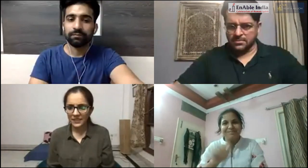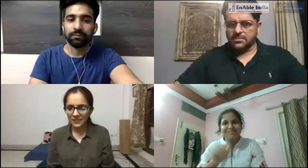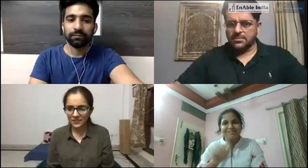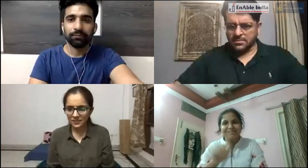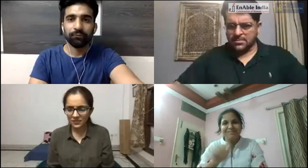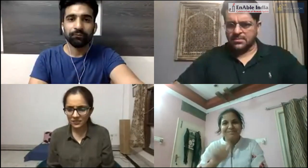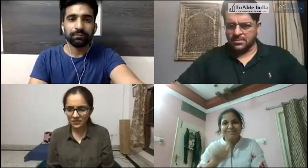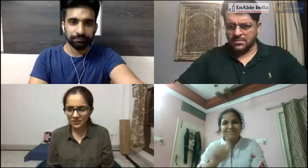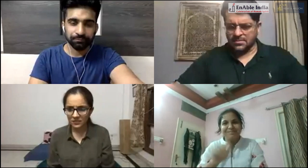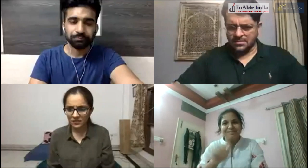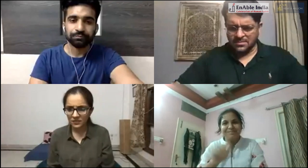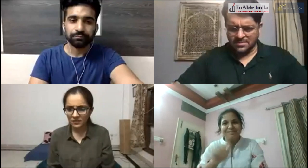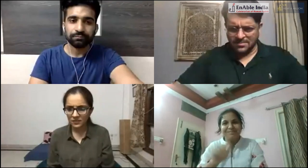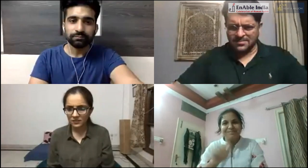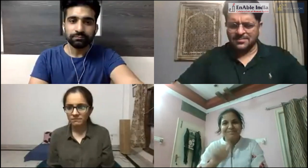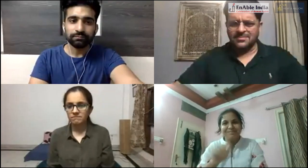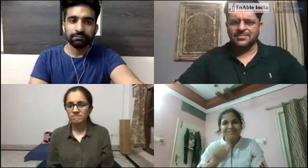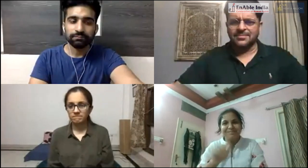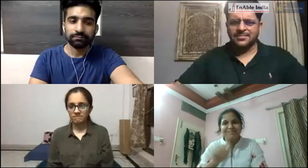So my cousin, Mhm.